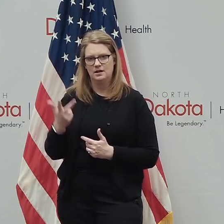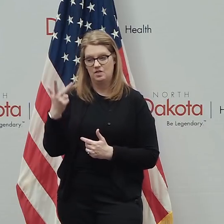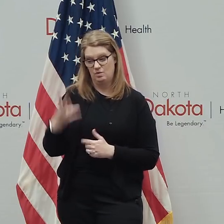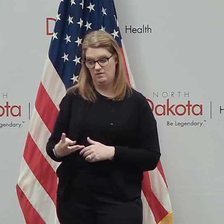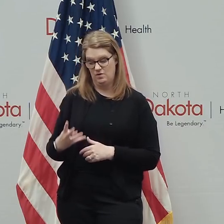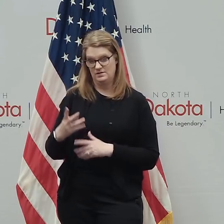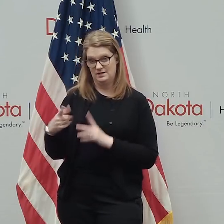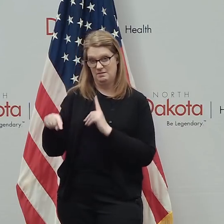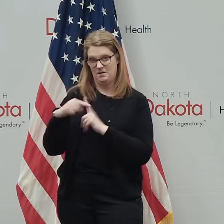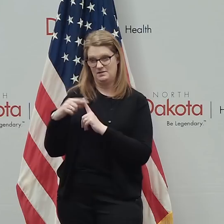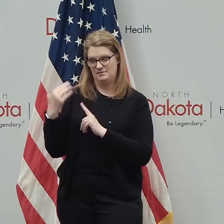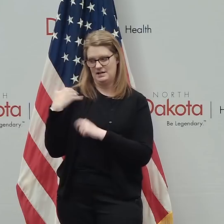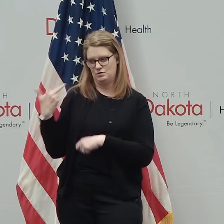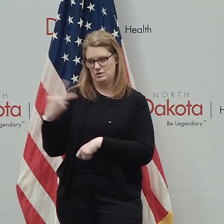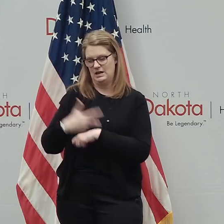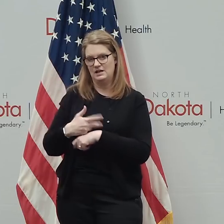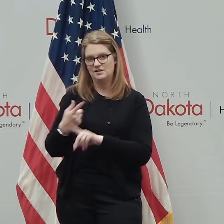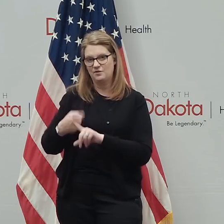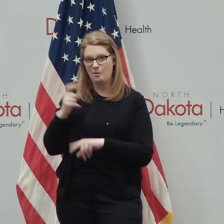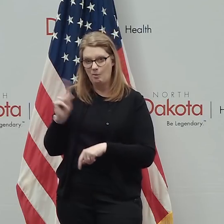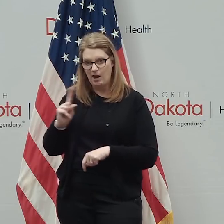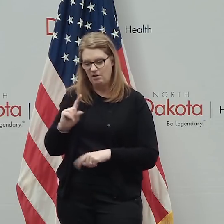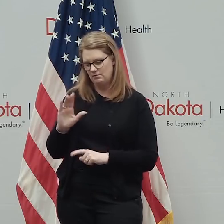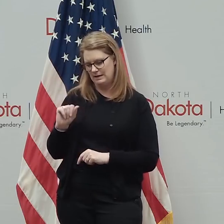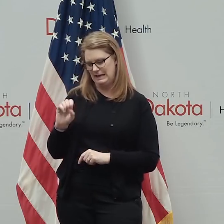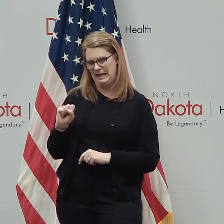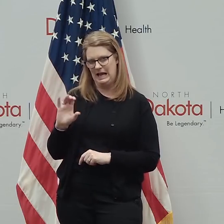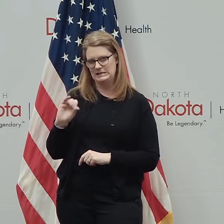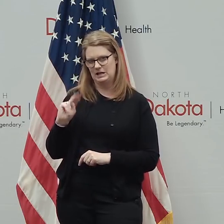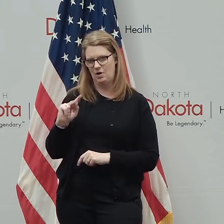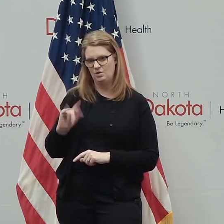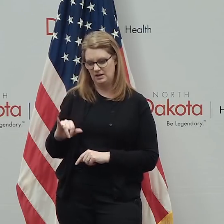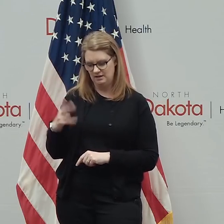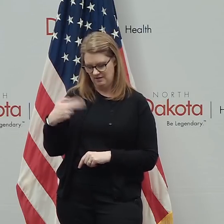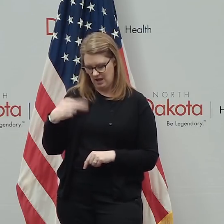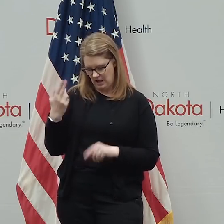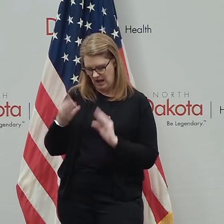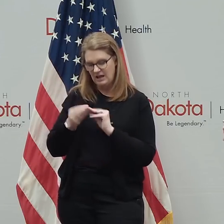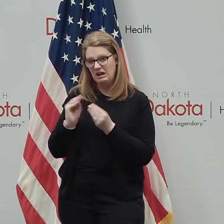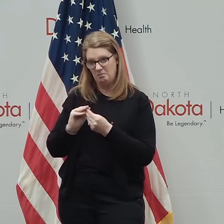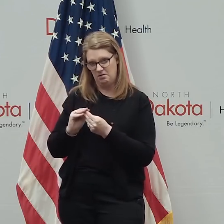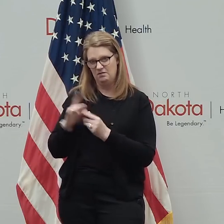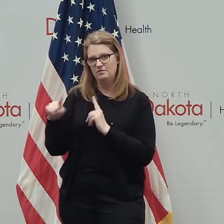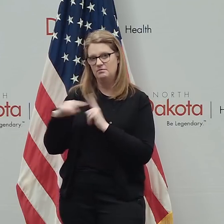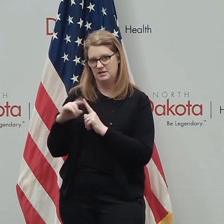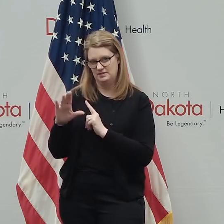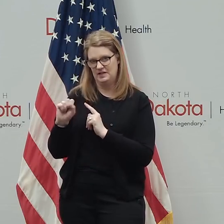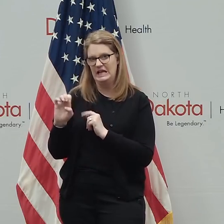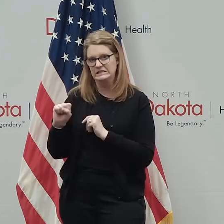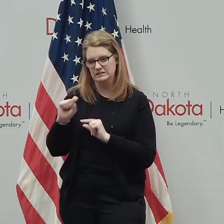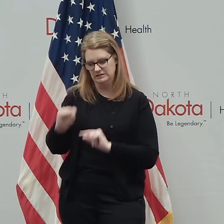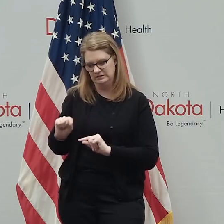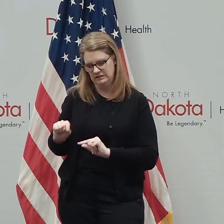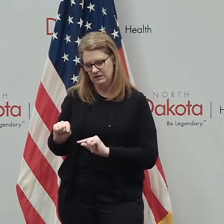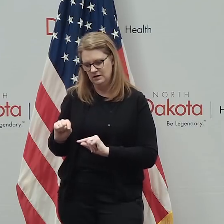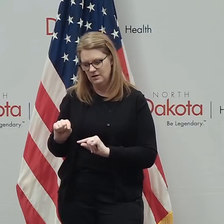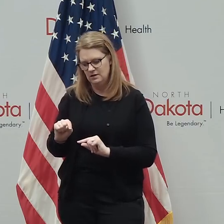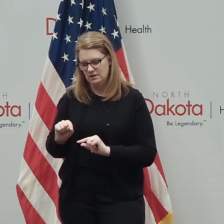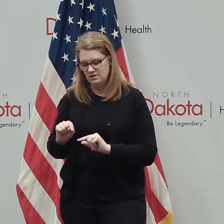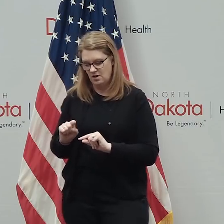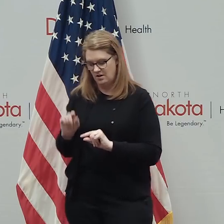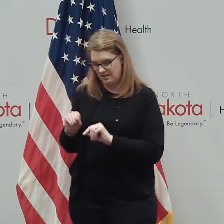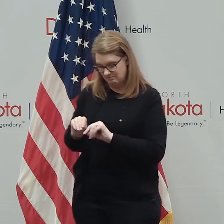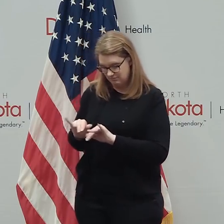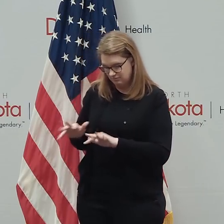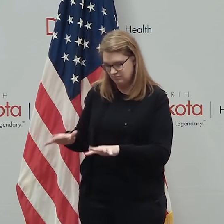positives in the last 3 days have come out of Cass County. We want to make sure that we are there and trying to stop the